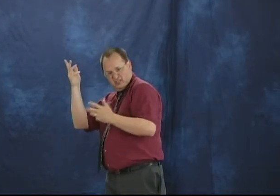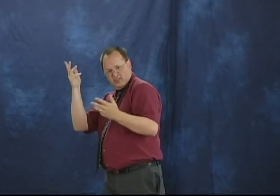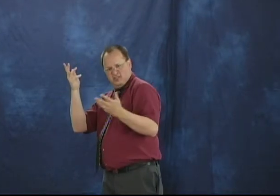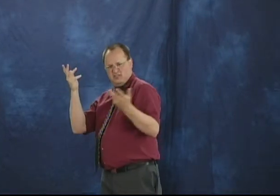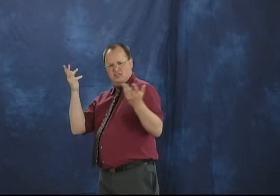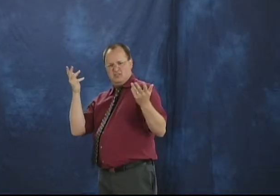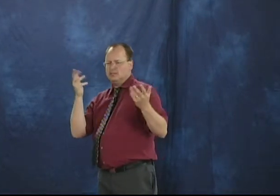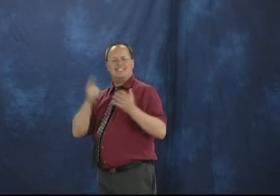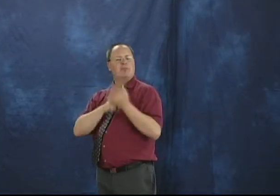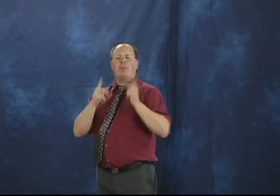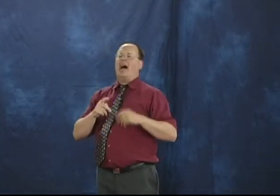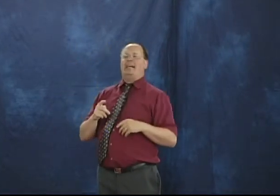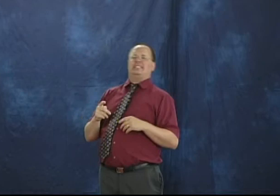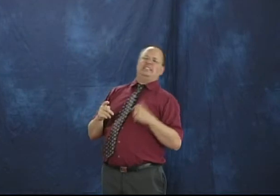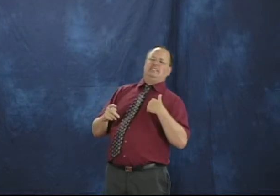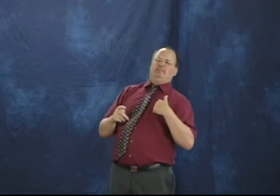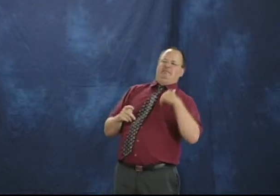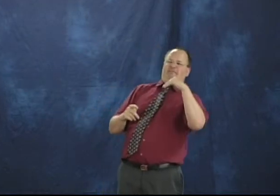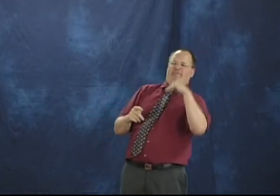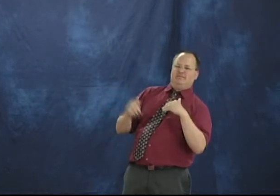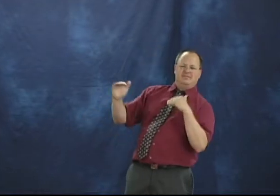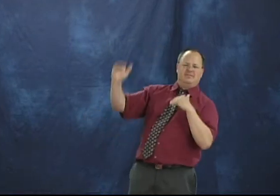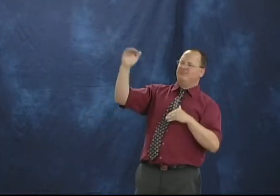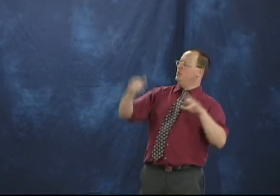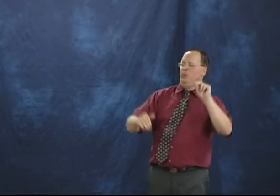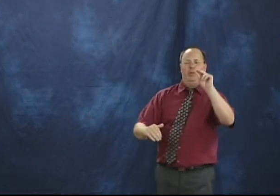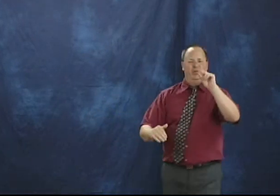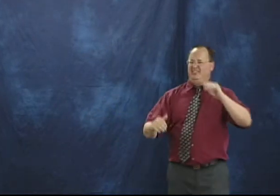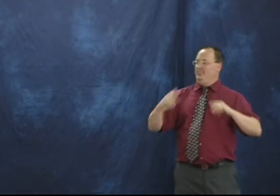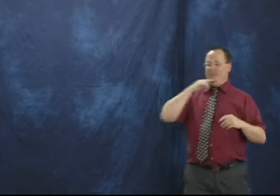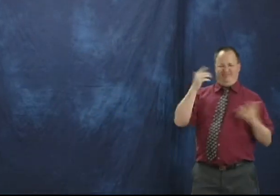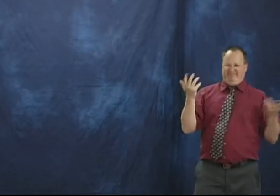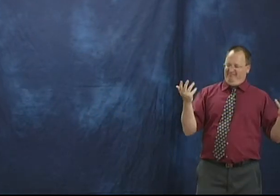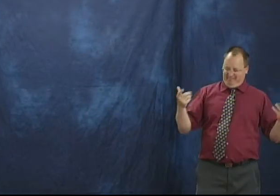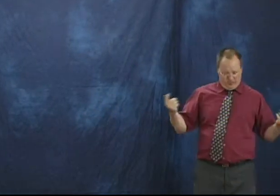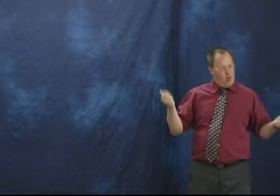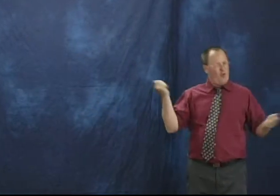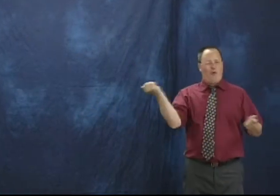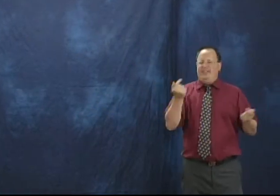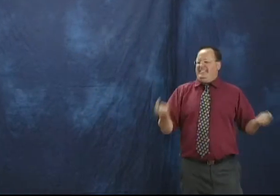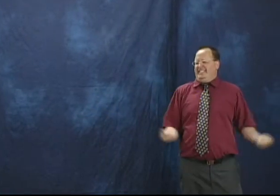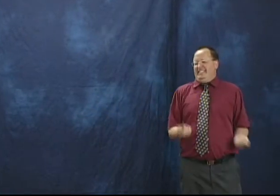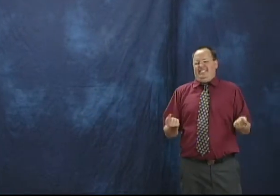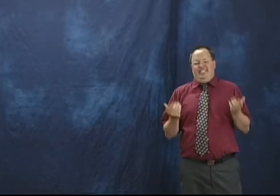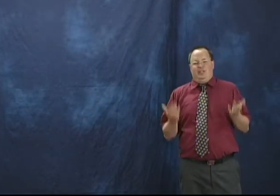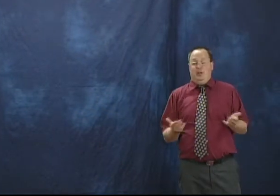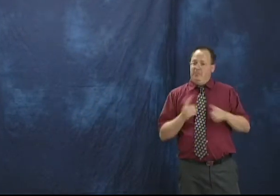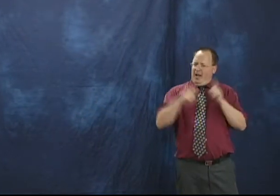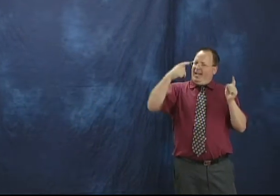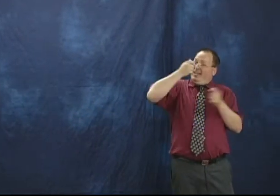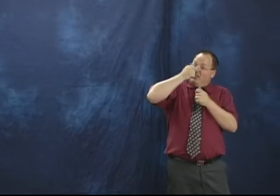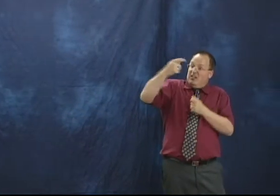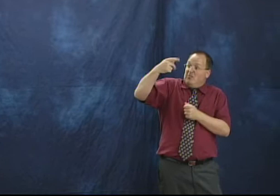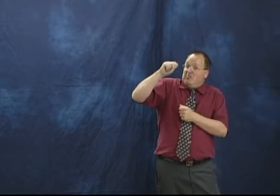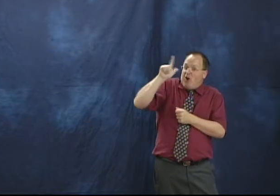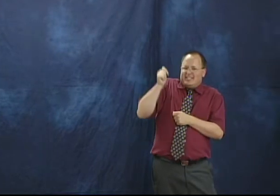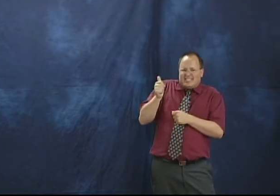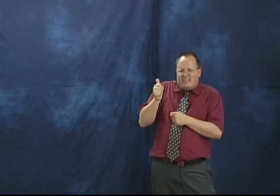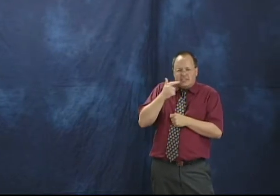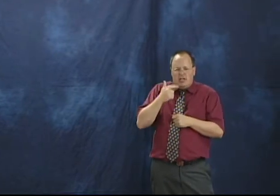Sometimes people put their pastors on a pedestal, but pastors likewise are sinners, just as we all are. And